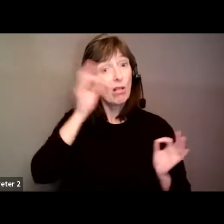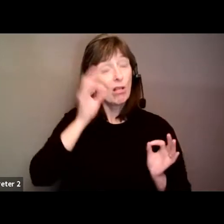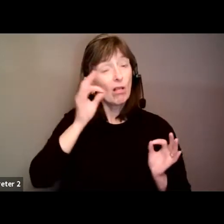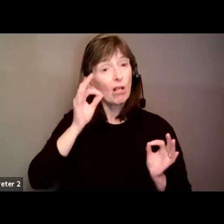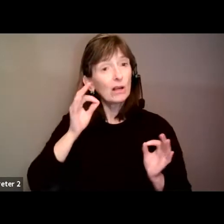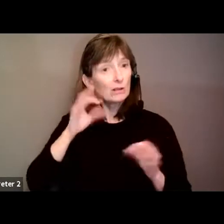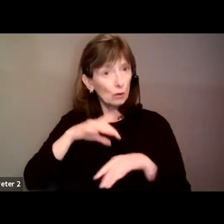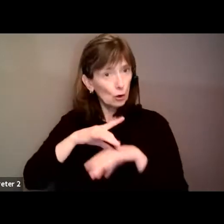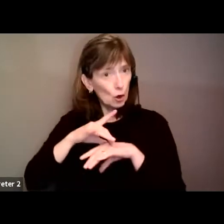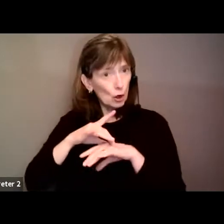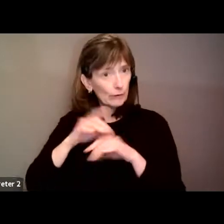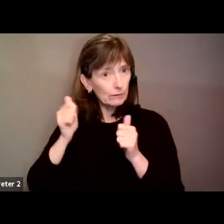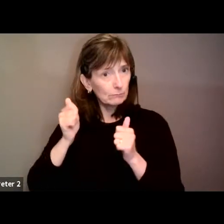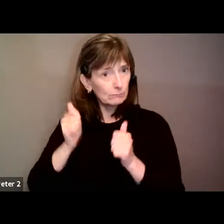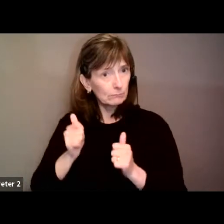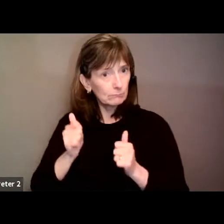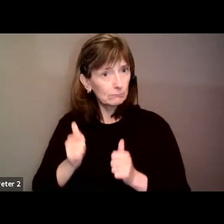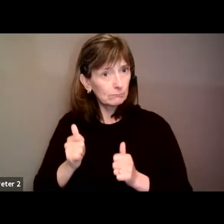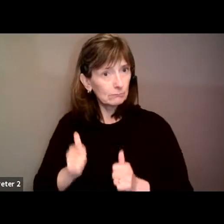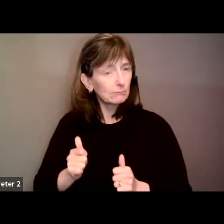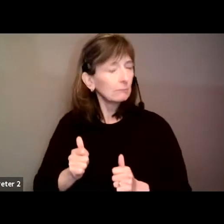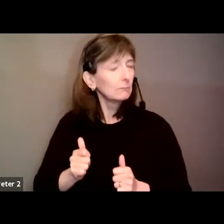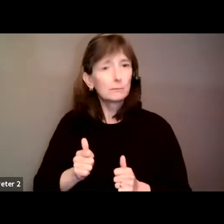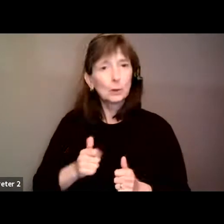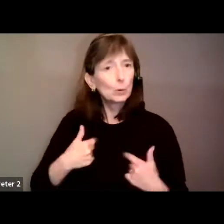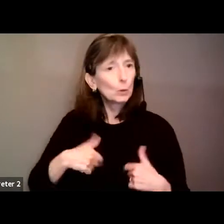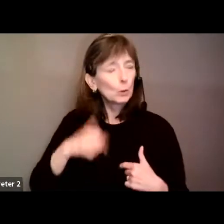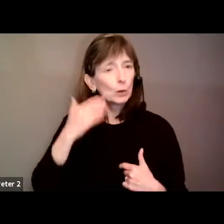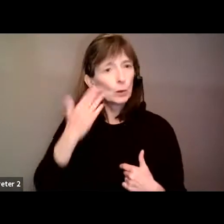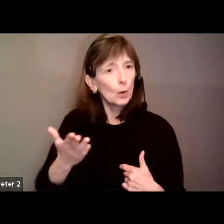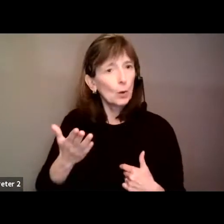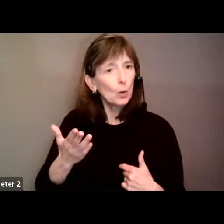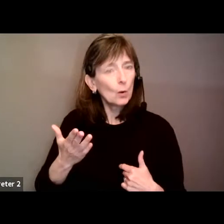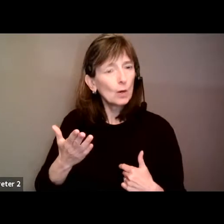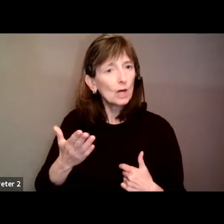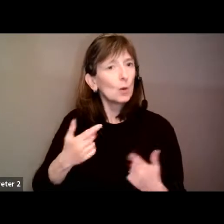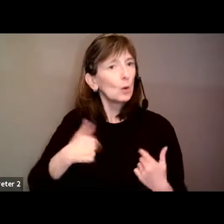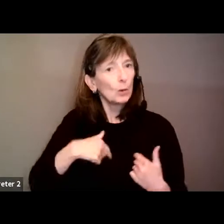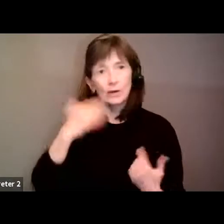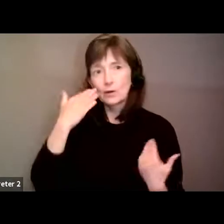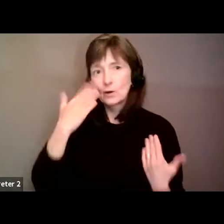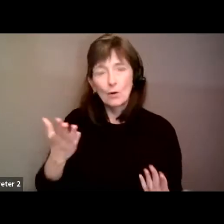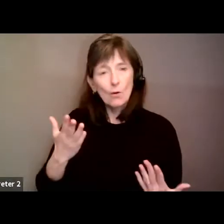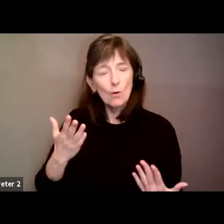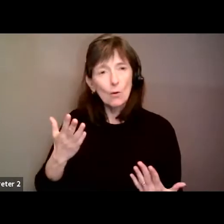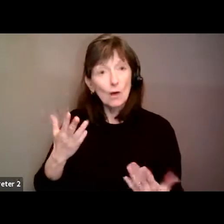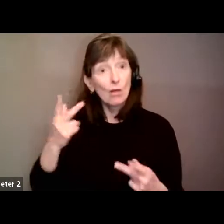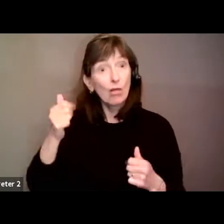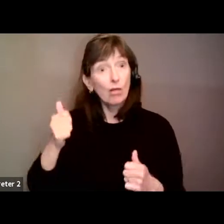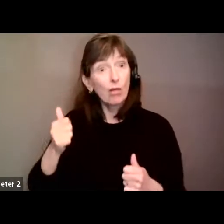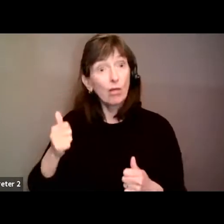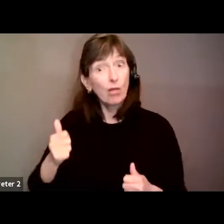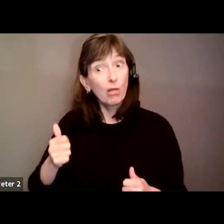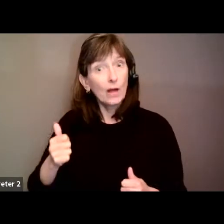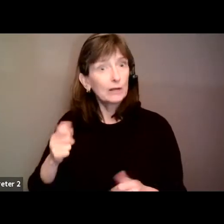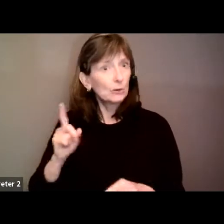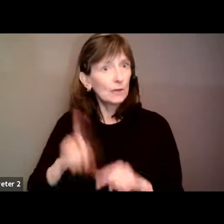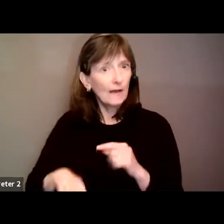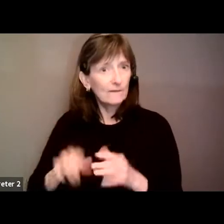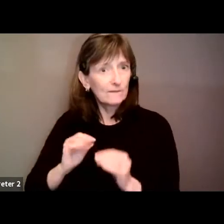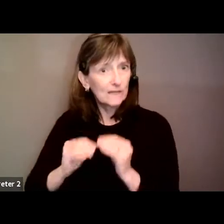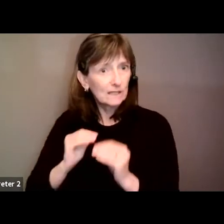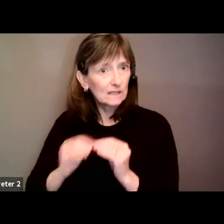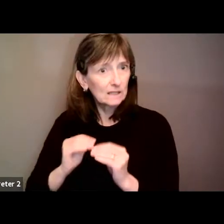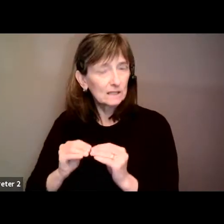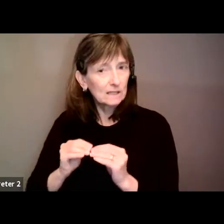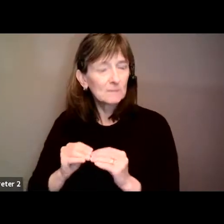degraded and that it was only a matter of time before the degradation became irreversible. I was in St. Catharines for a